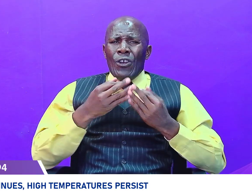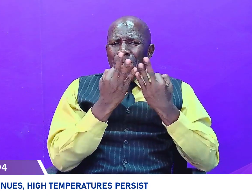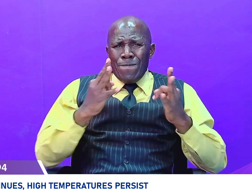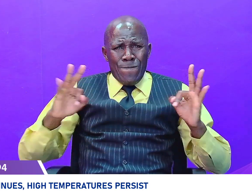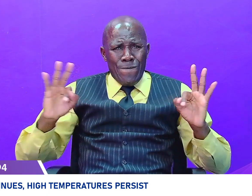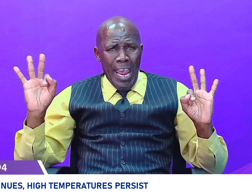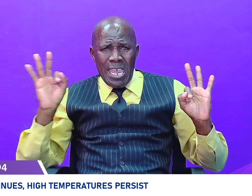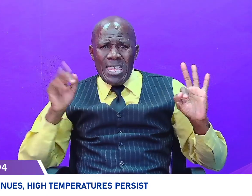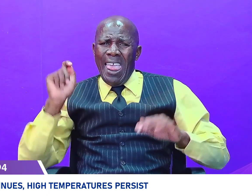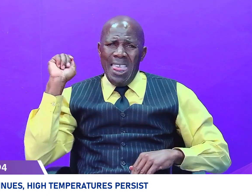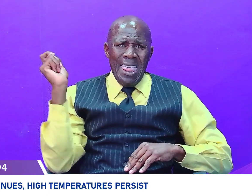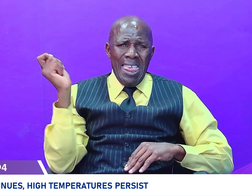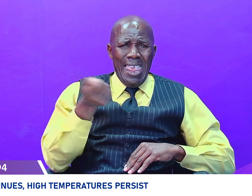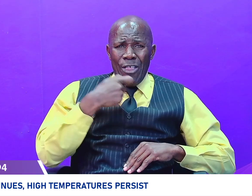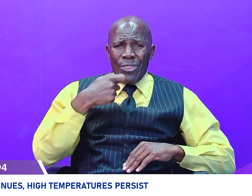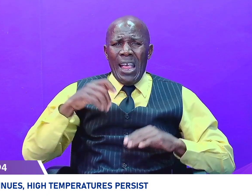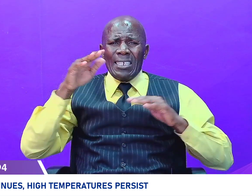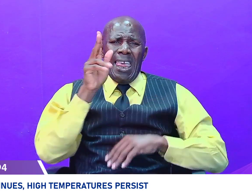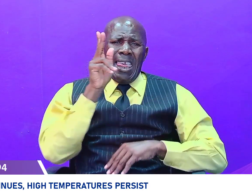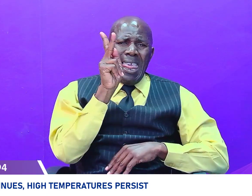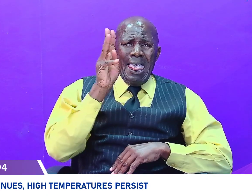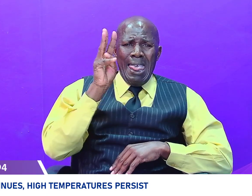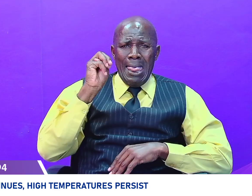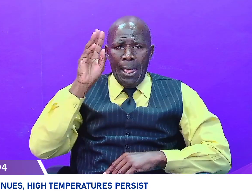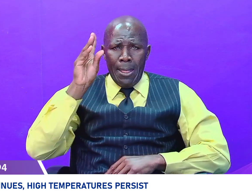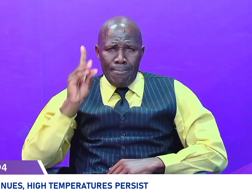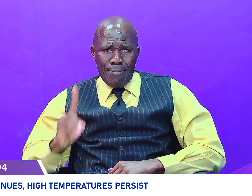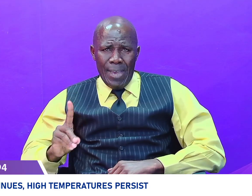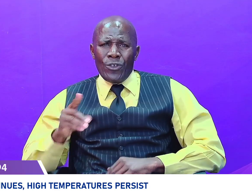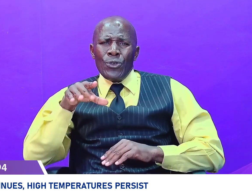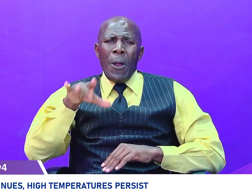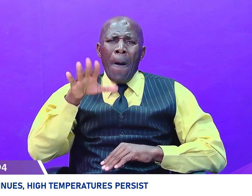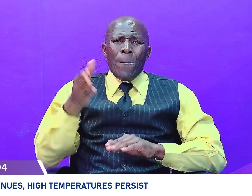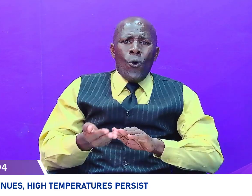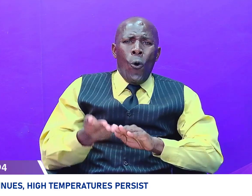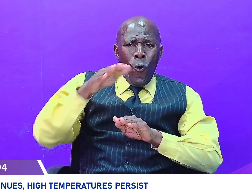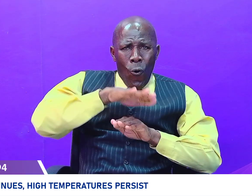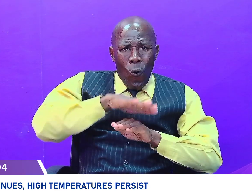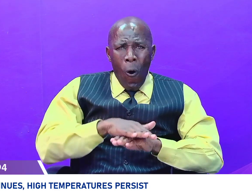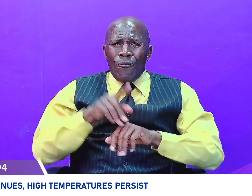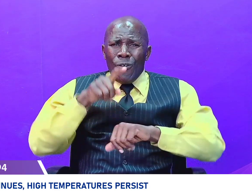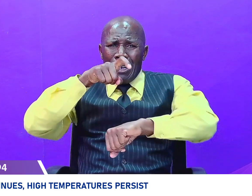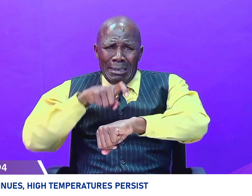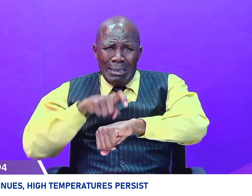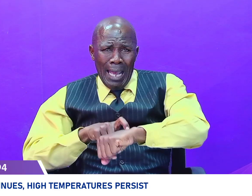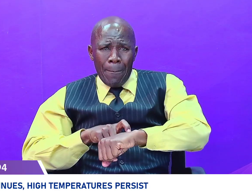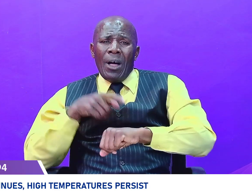KMD, covering the period from November 4th to November 10th.